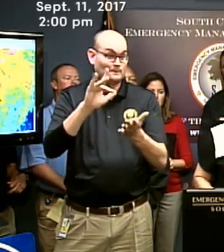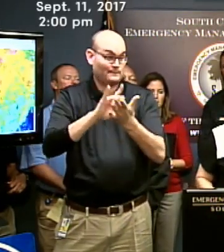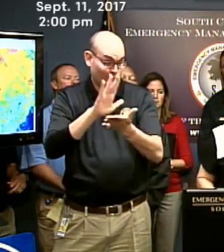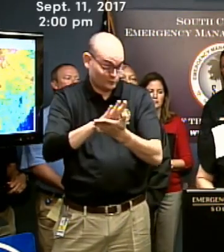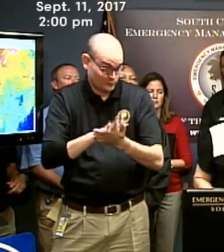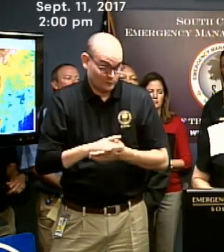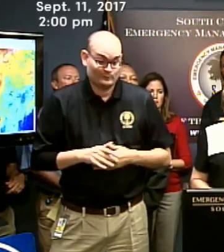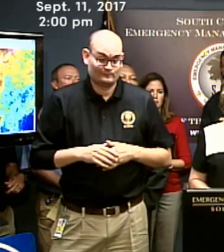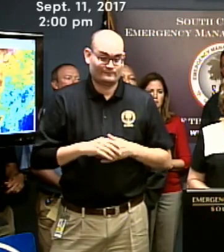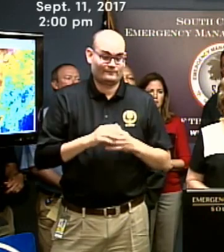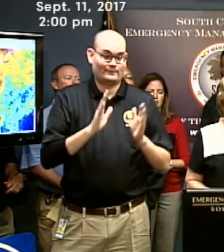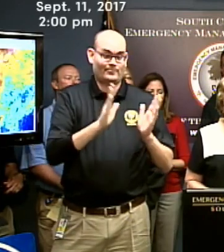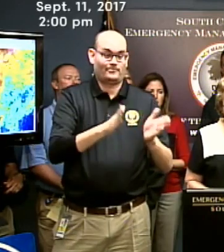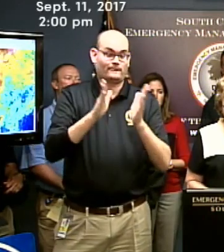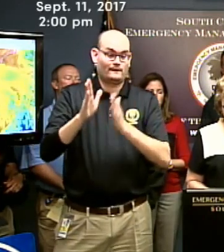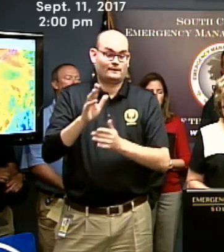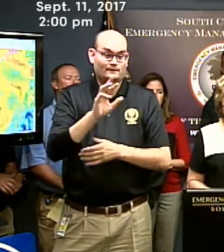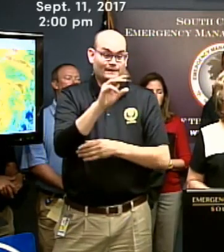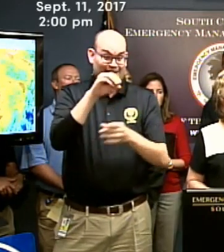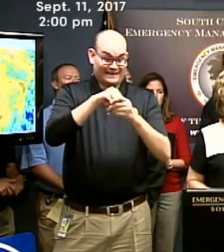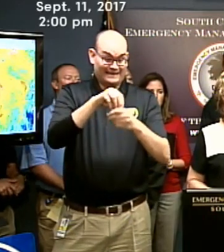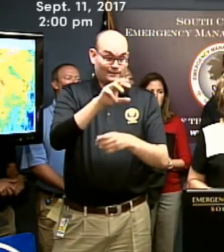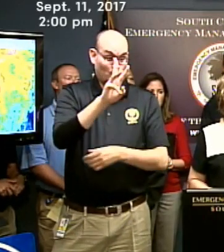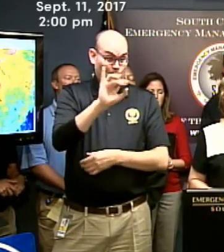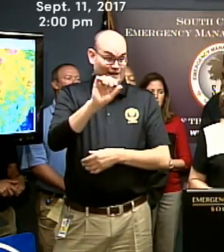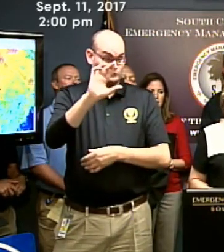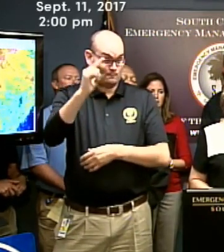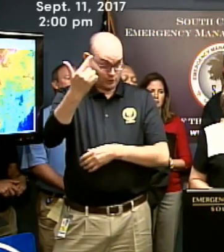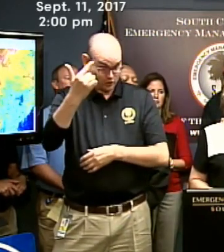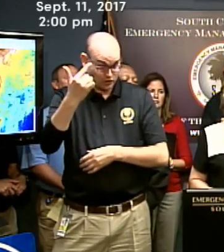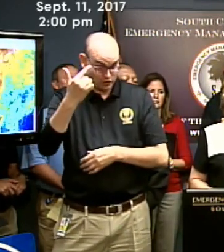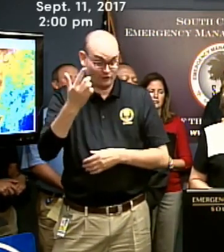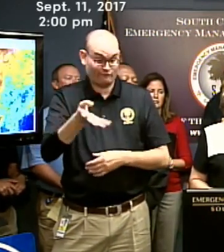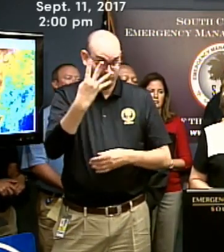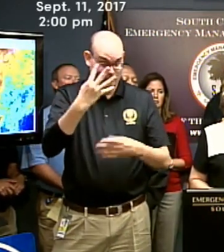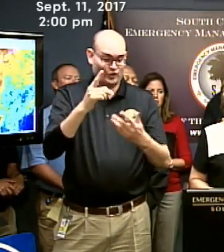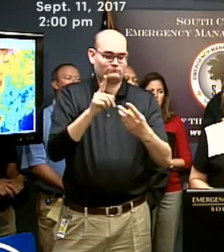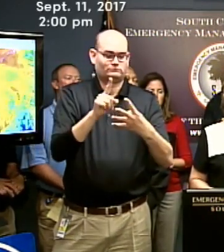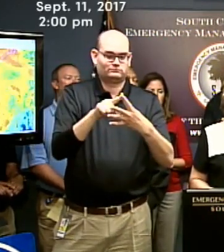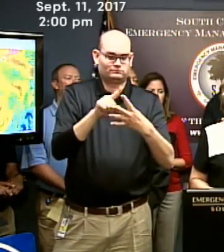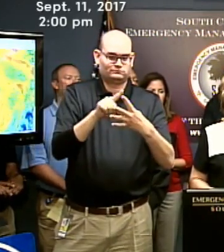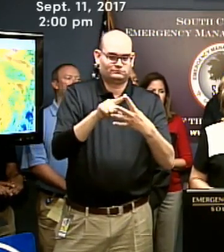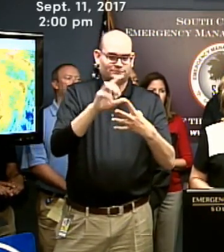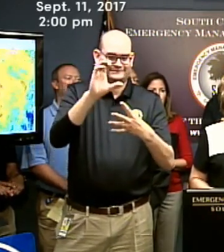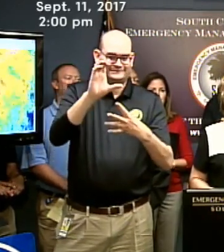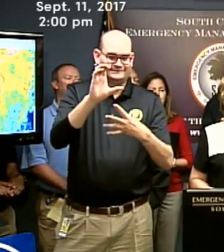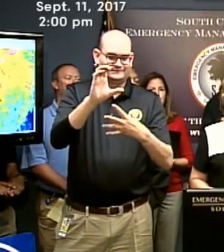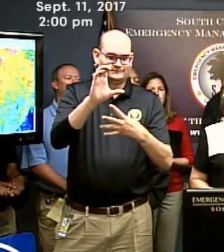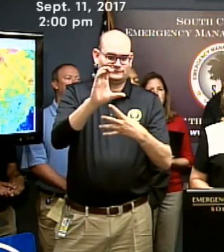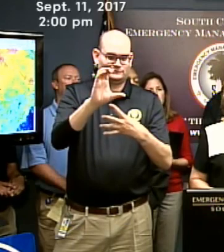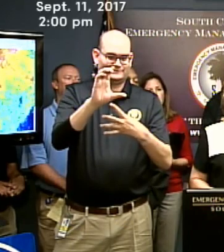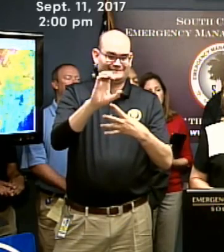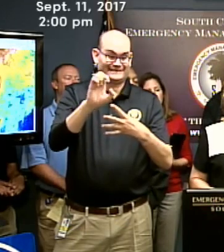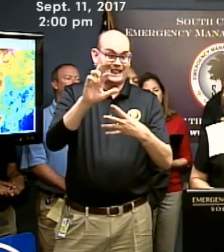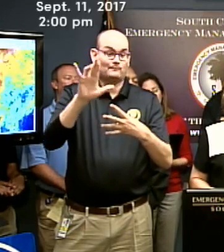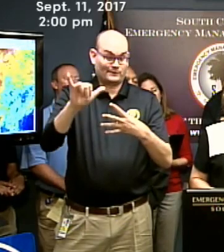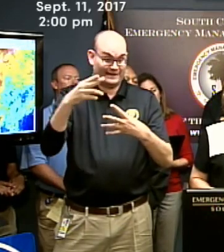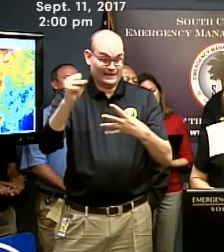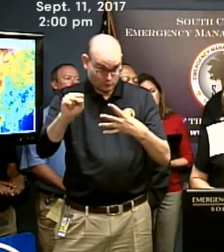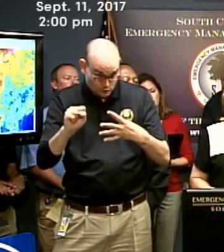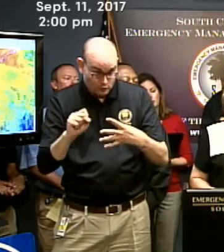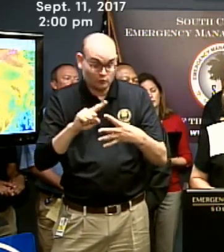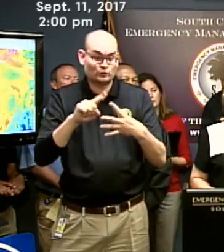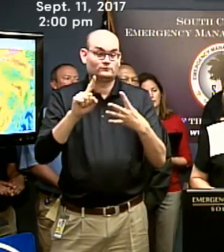And finally, in Williamsburg County, we have 4 shelters open. These shelters are at C.E. Murray High School in Greeleyville,